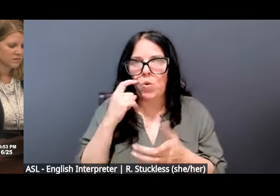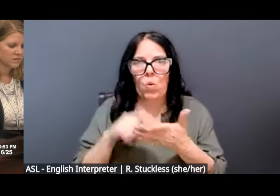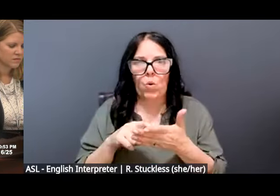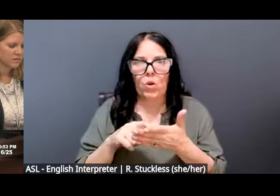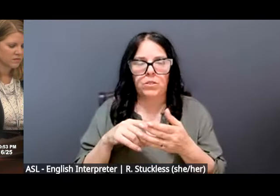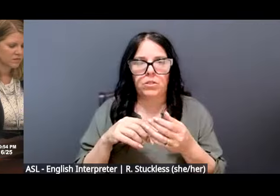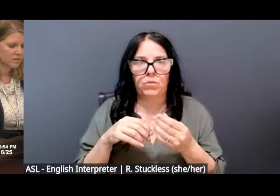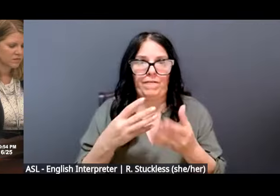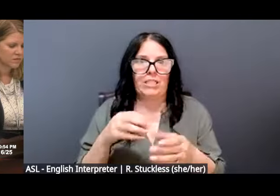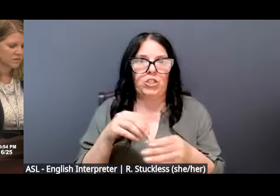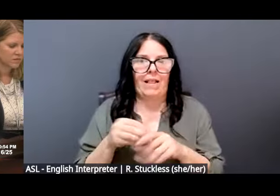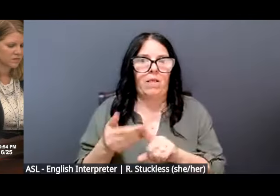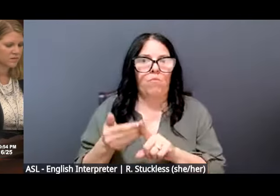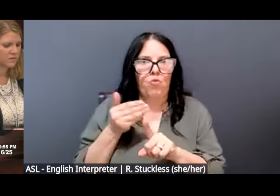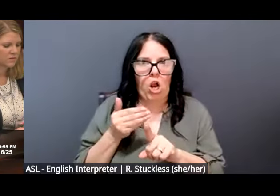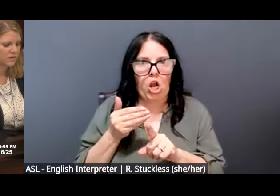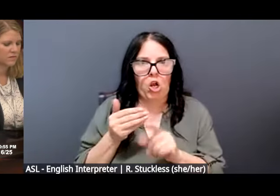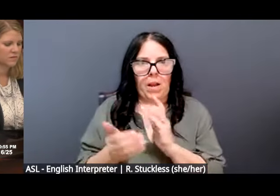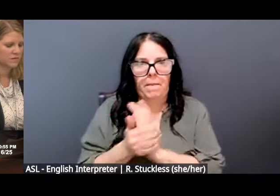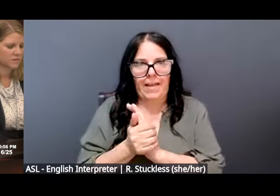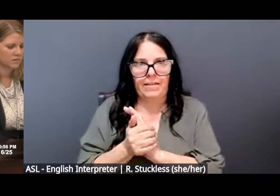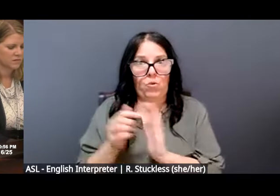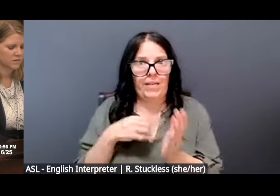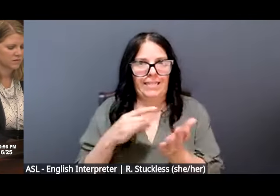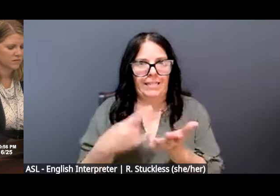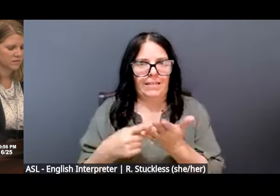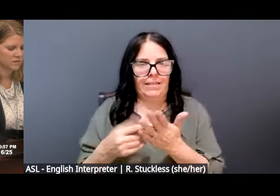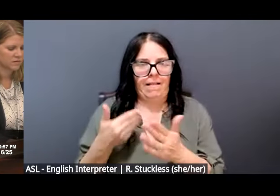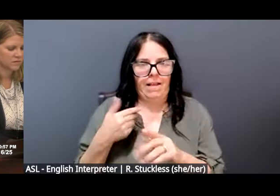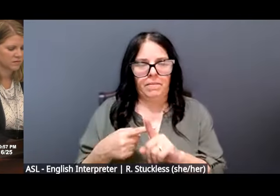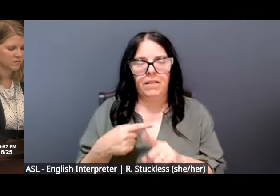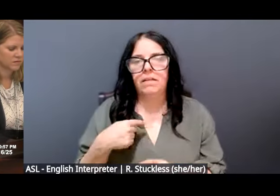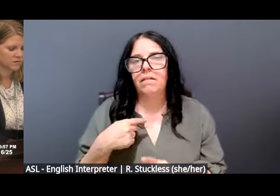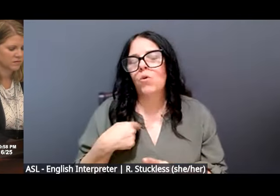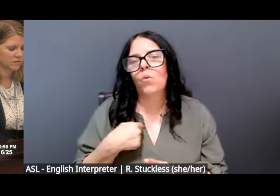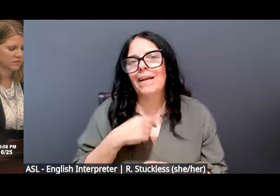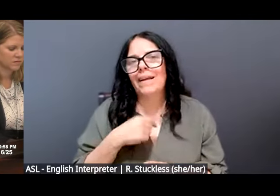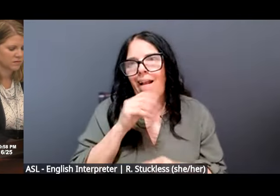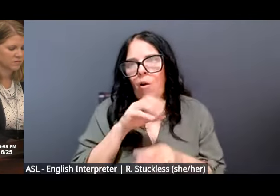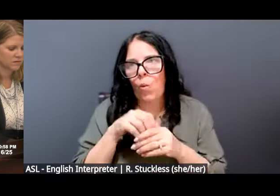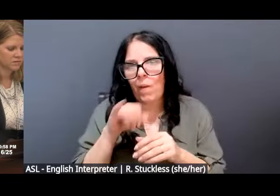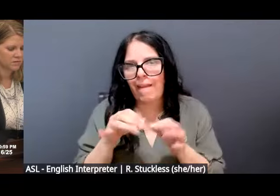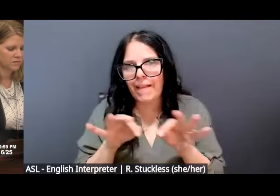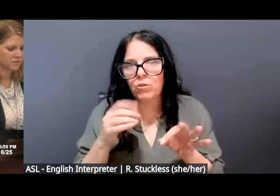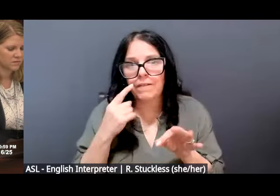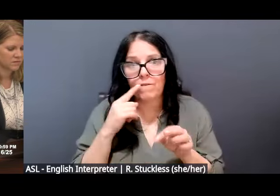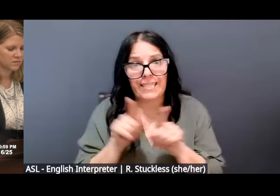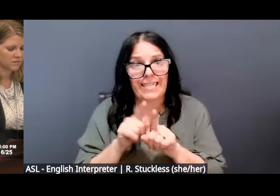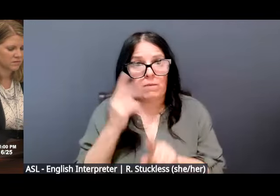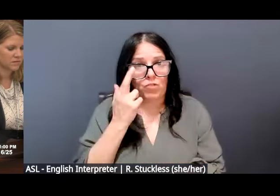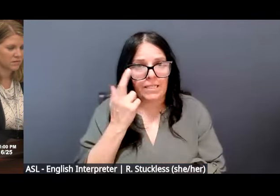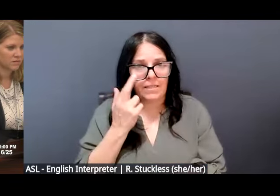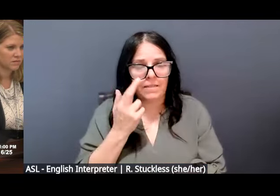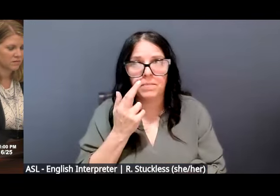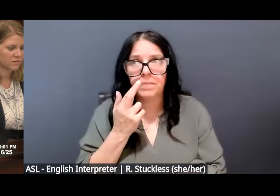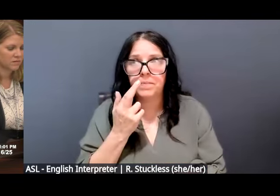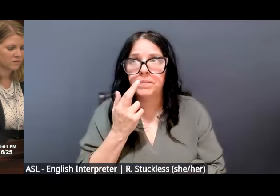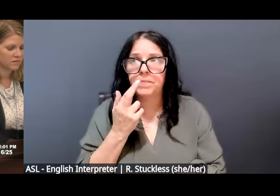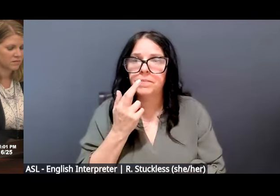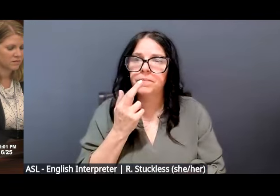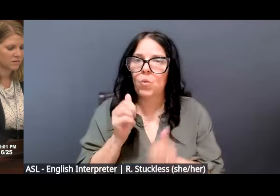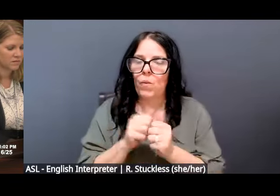amendment petition that we talked about last month. We didn't include some of that language, I think, for the same rationale with the 100-word